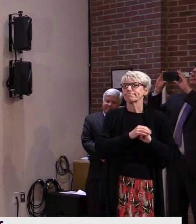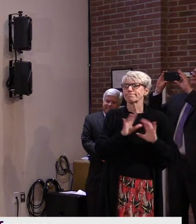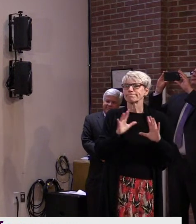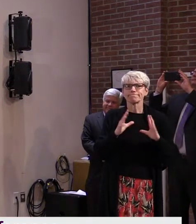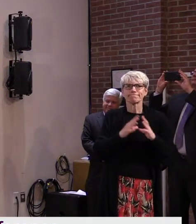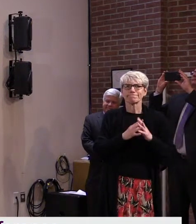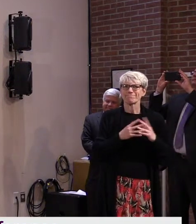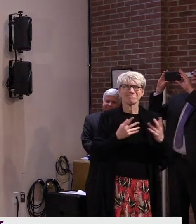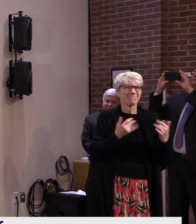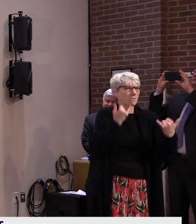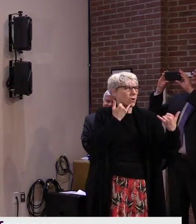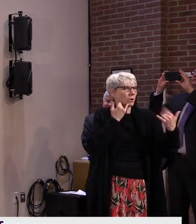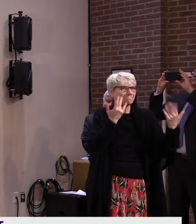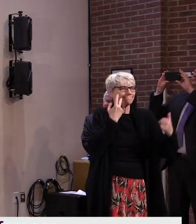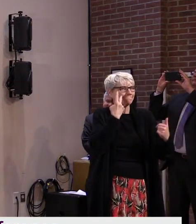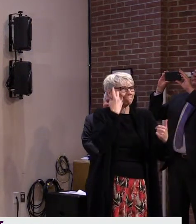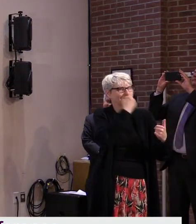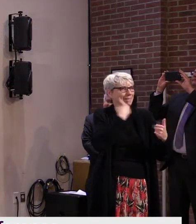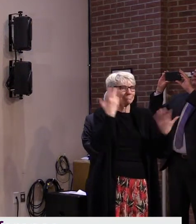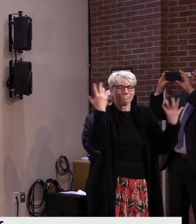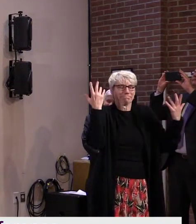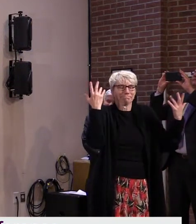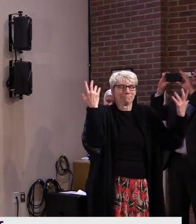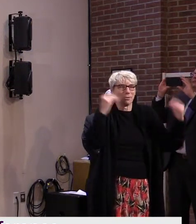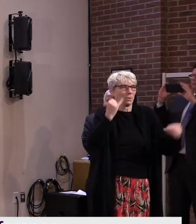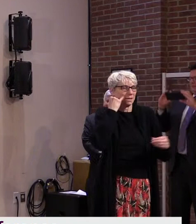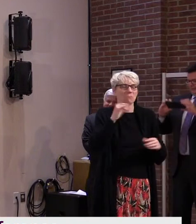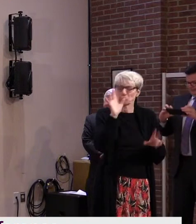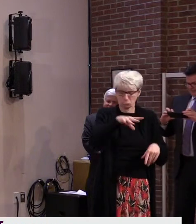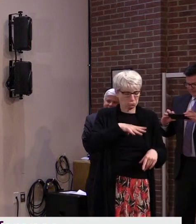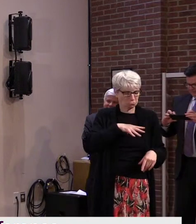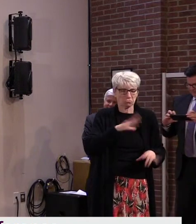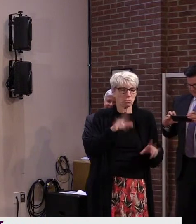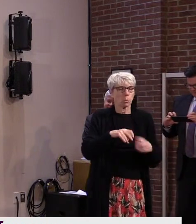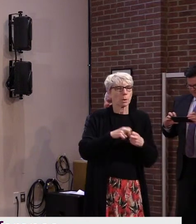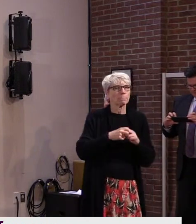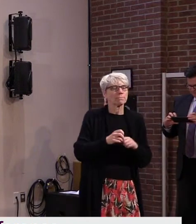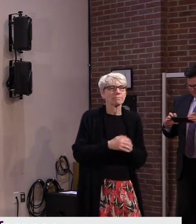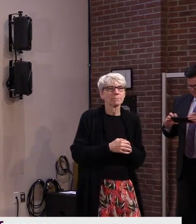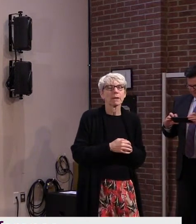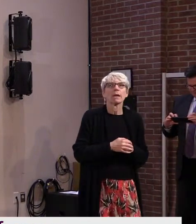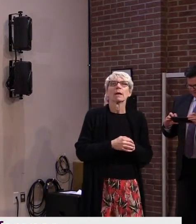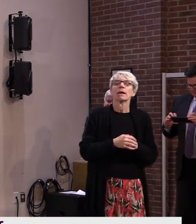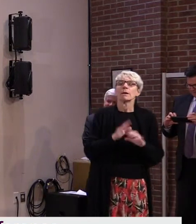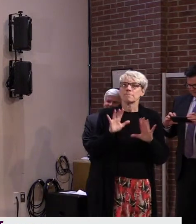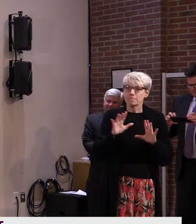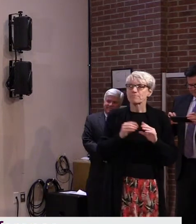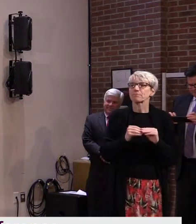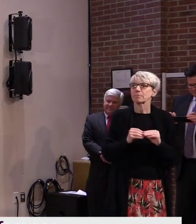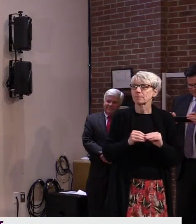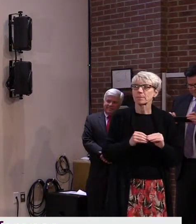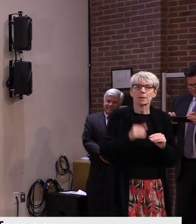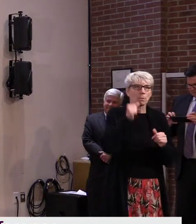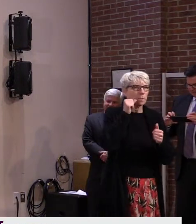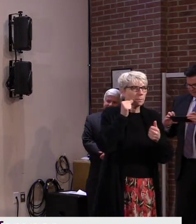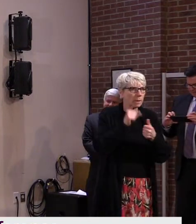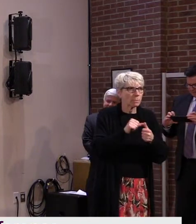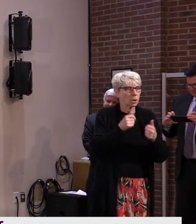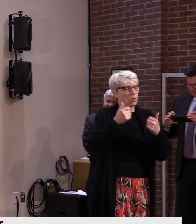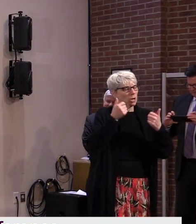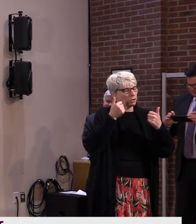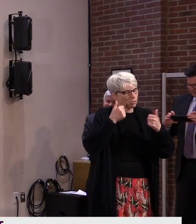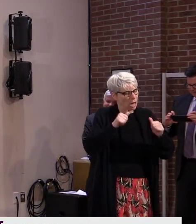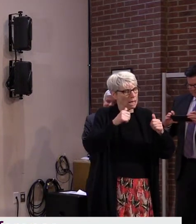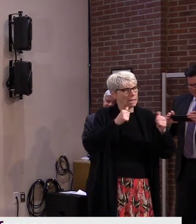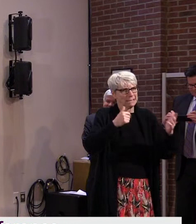I've talked to her on the phone. I couldn't guess. No problem. No problem. Again, we're trying to be as broad as